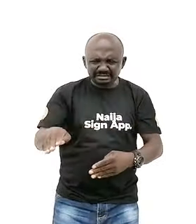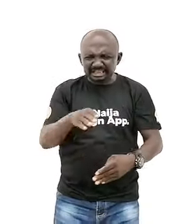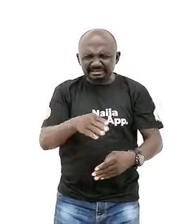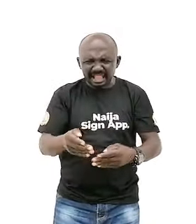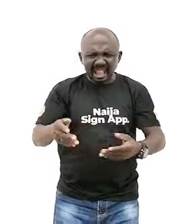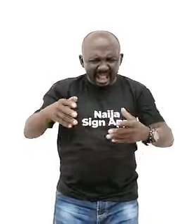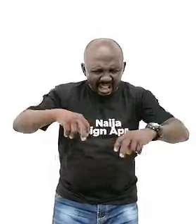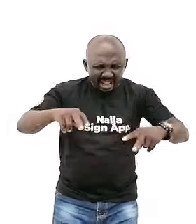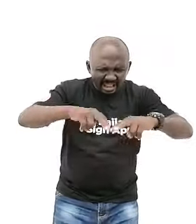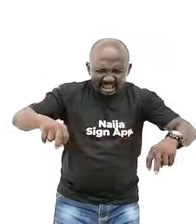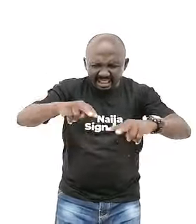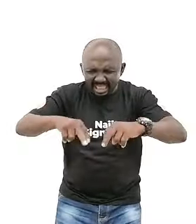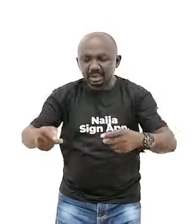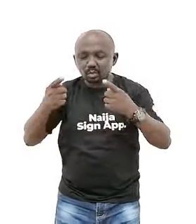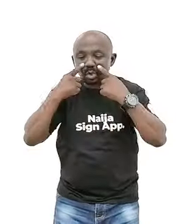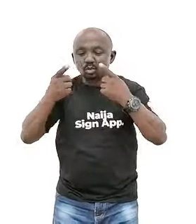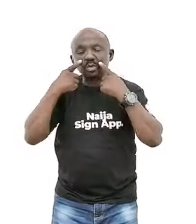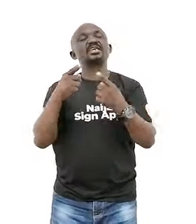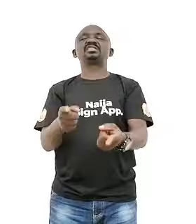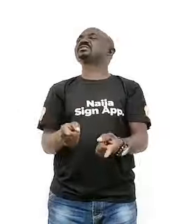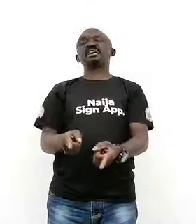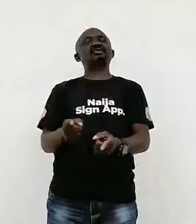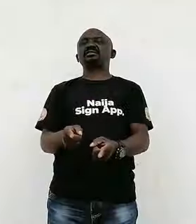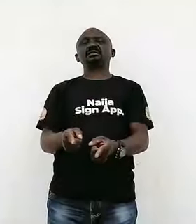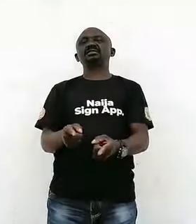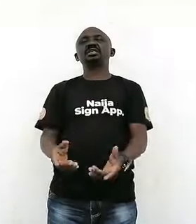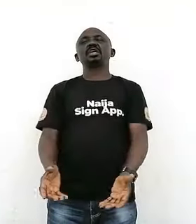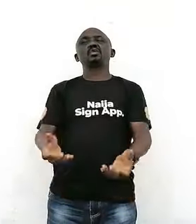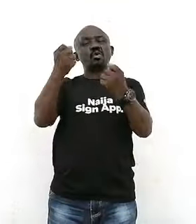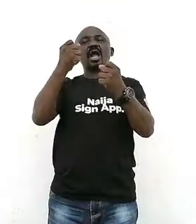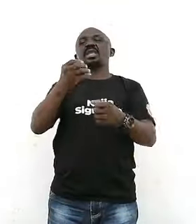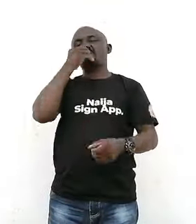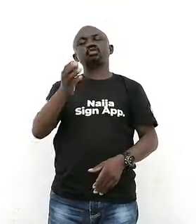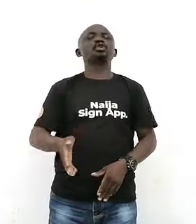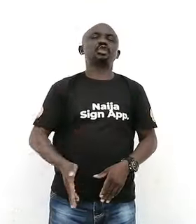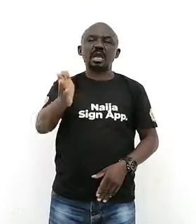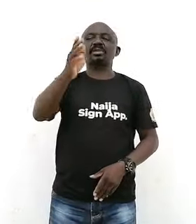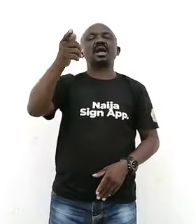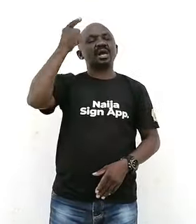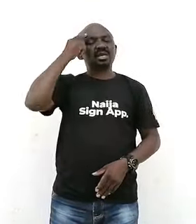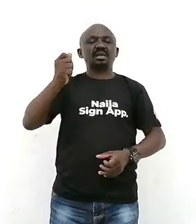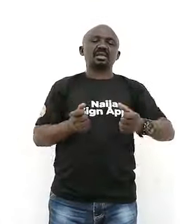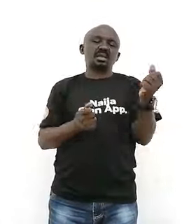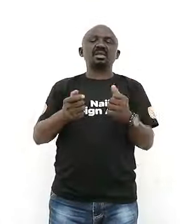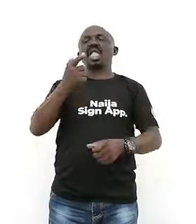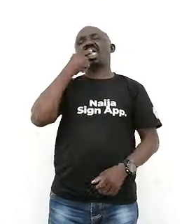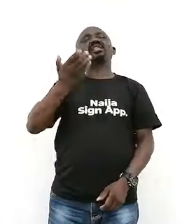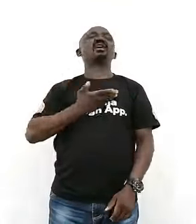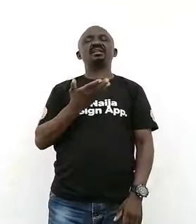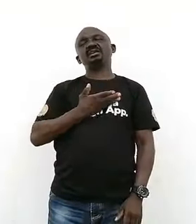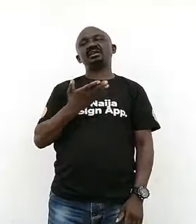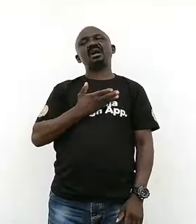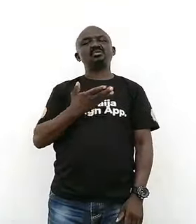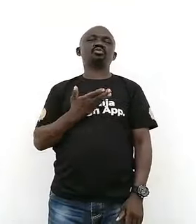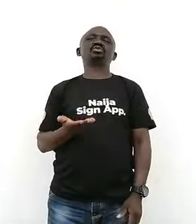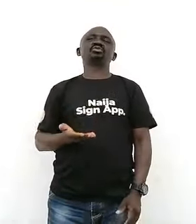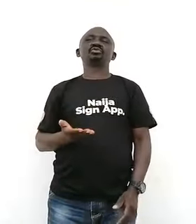opened up a lot of existing tribal, ethnic, religious wounds. A lot of hate speeches, a lot of